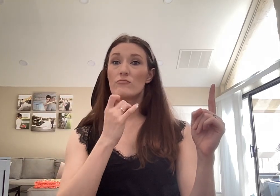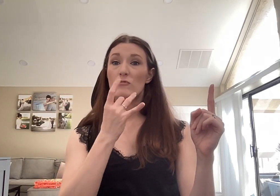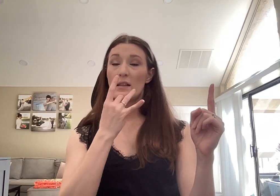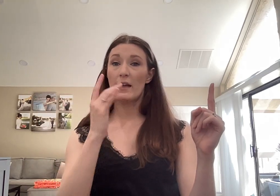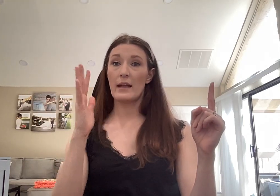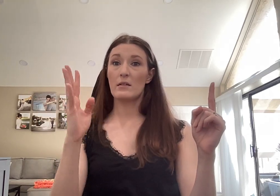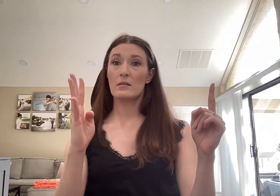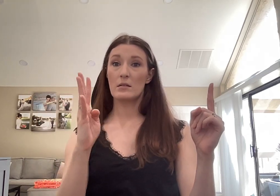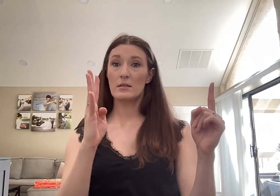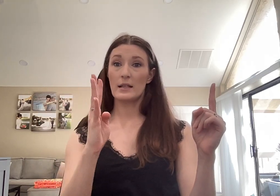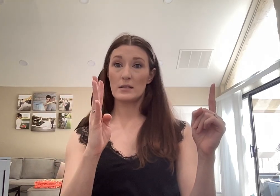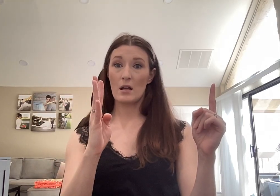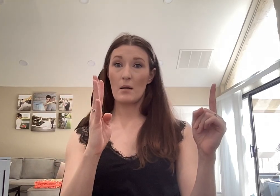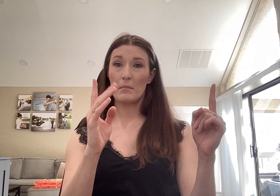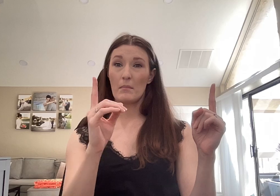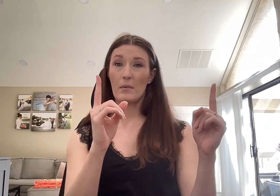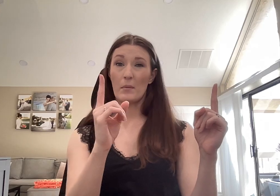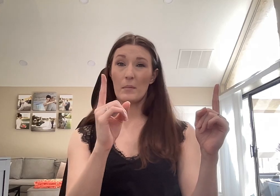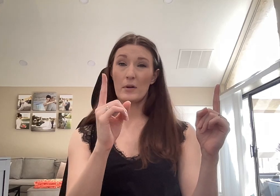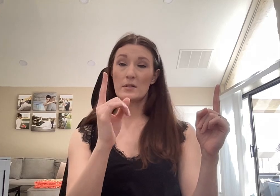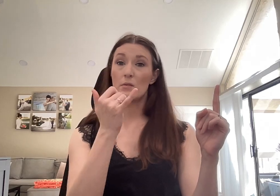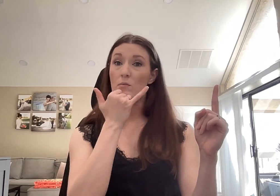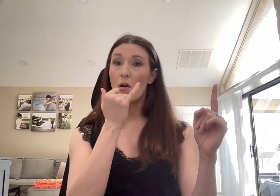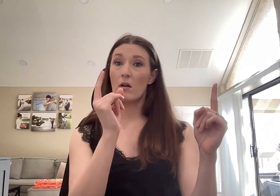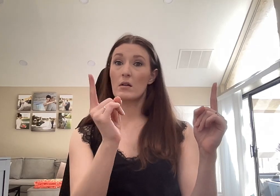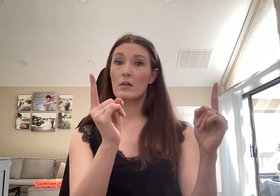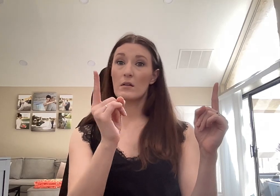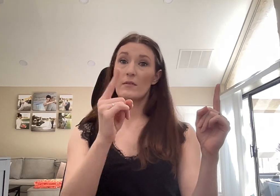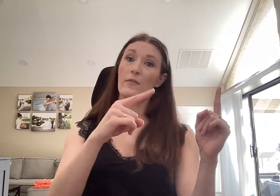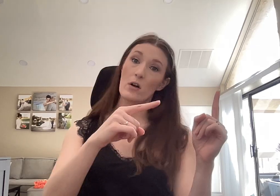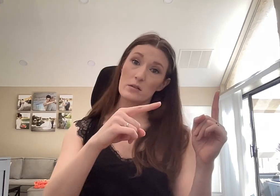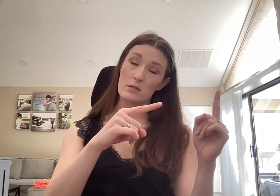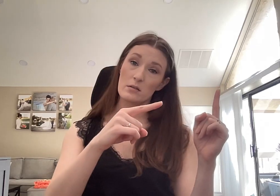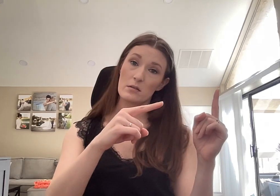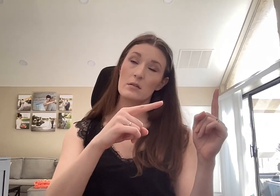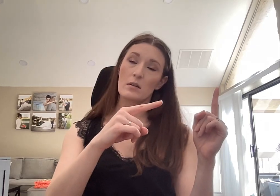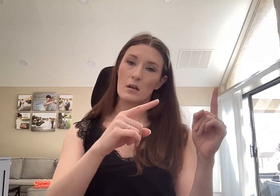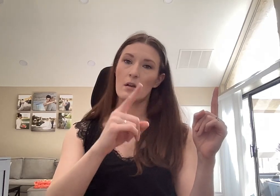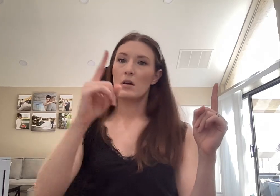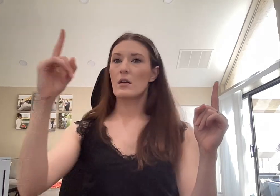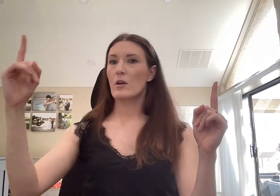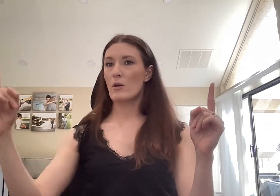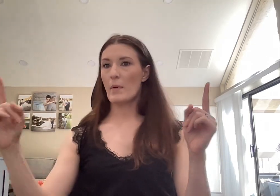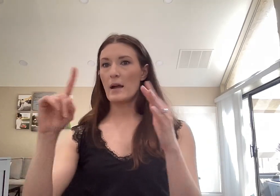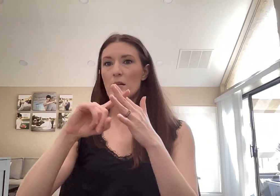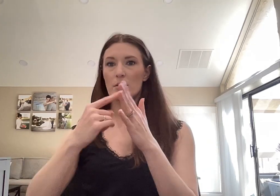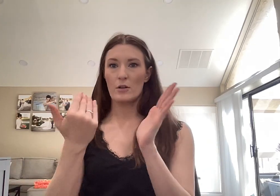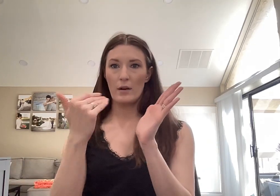red light, they stop, but one person wrong falls, go back, start again.